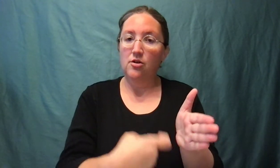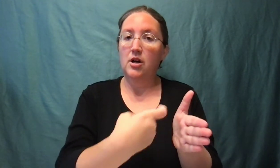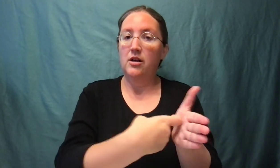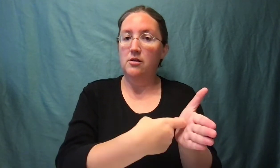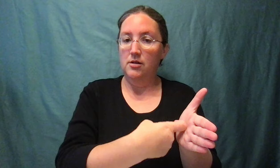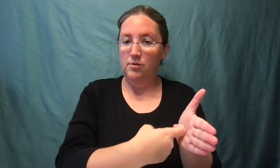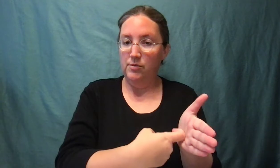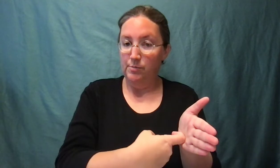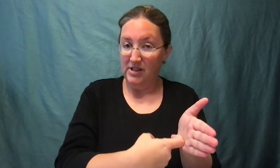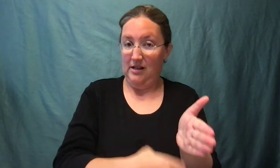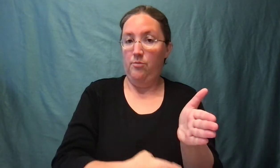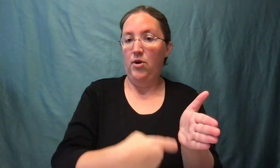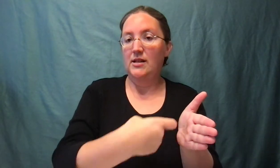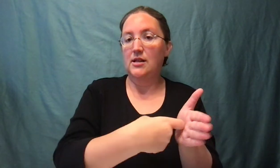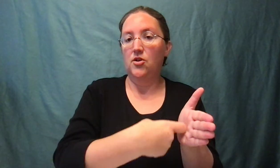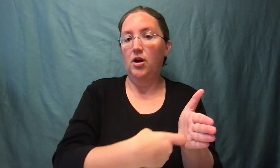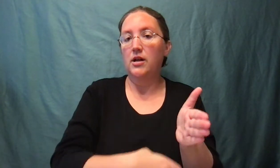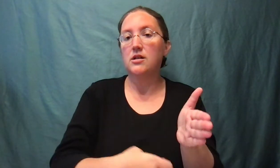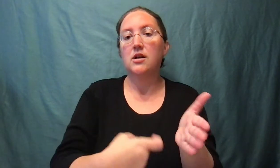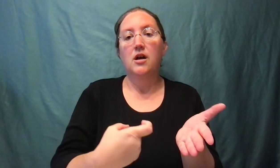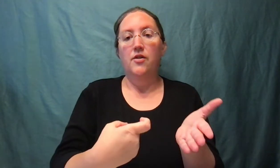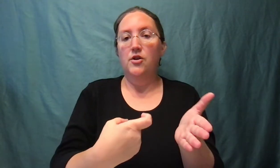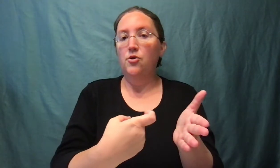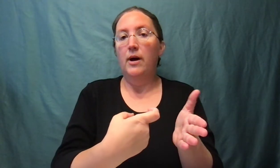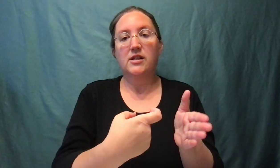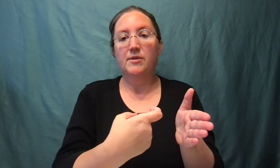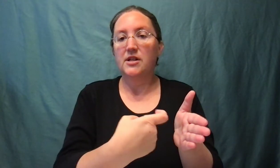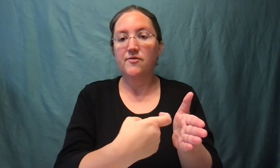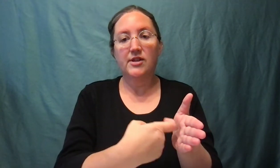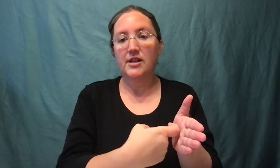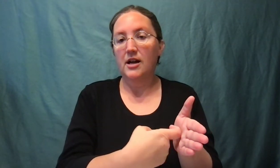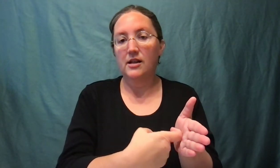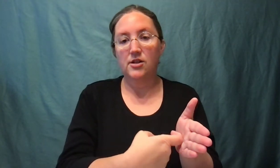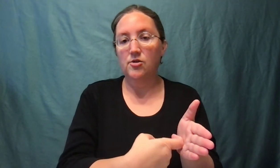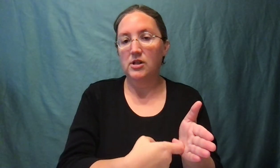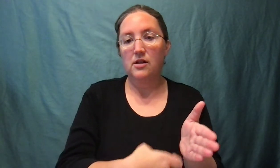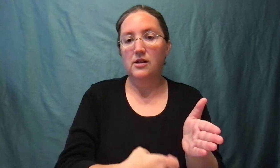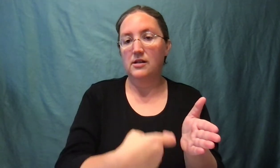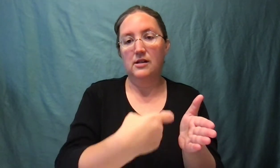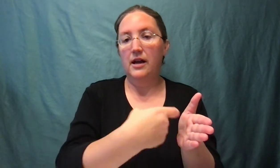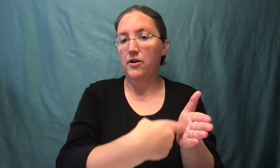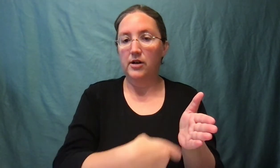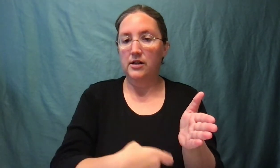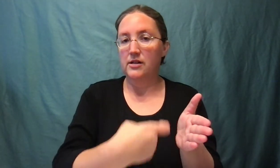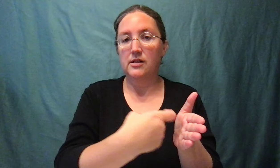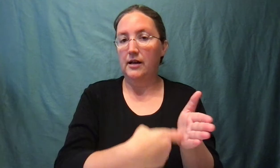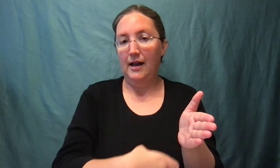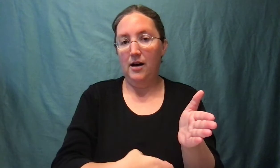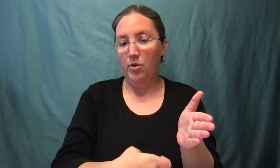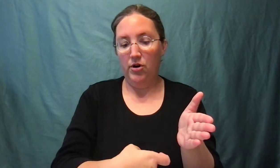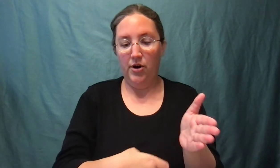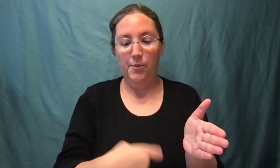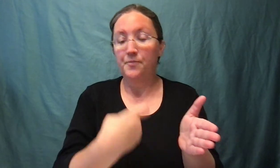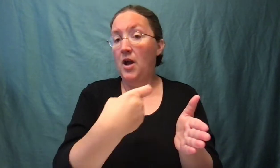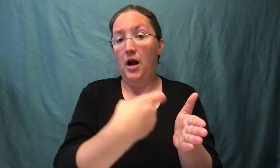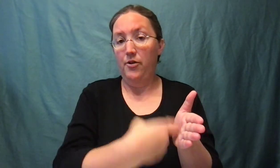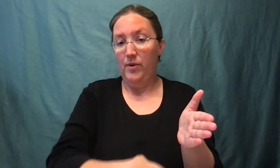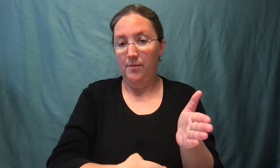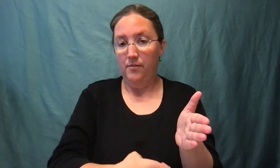gun, to stick the price sticker on it. The new explanation for the sign is using the scanner gun to scan a barcode. Either way, sign